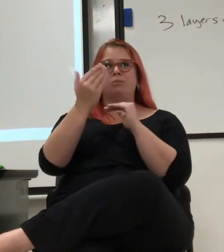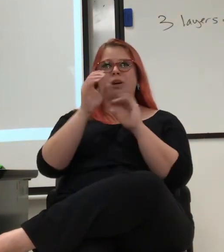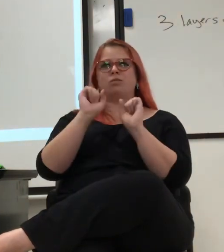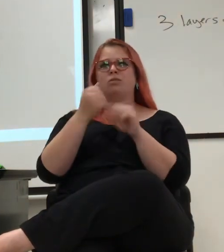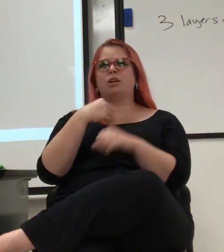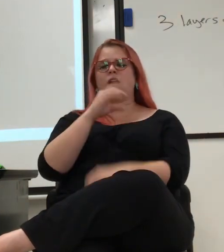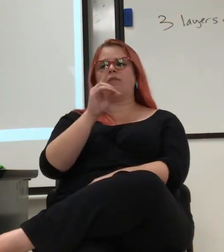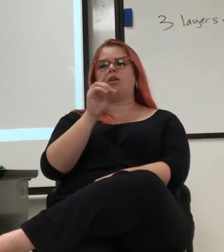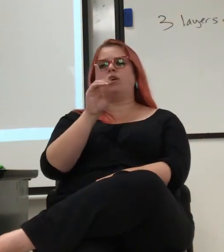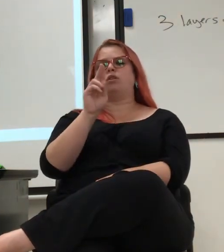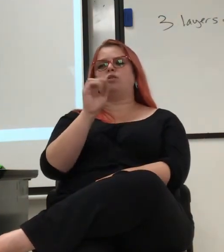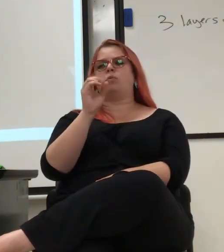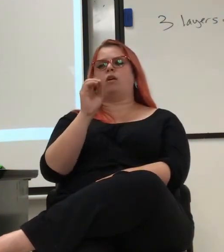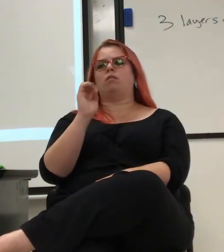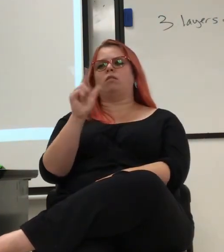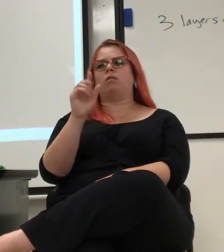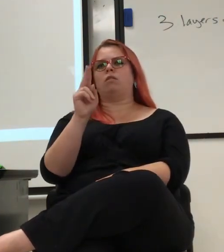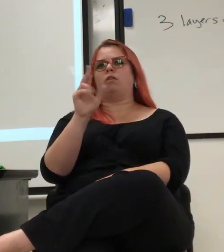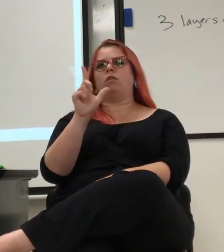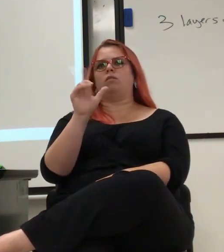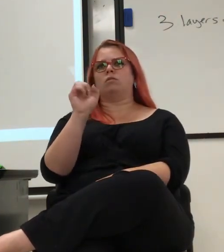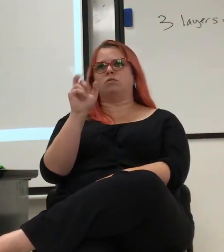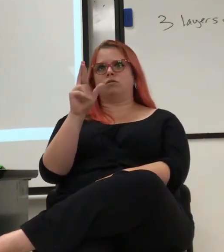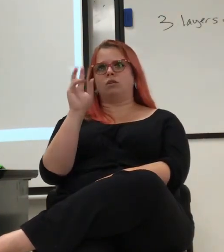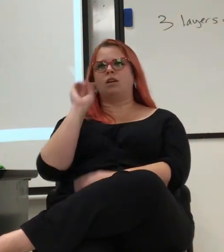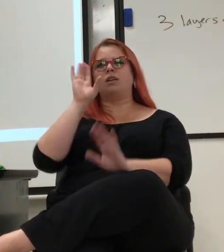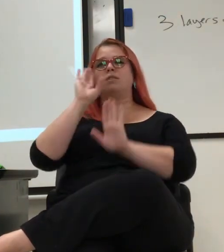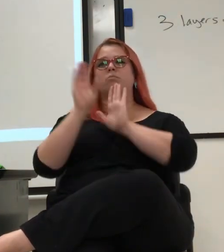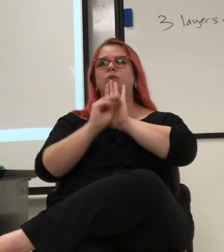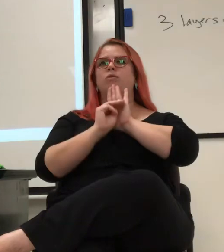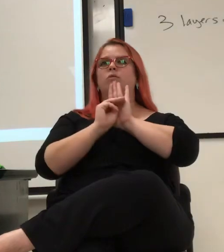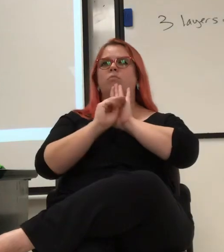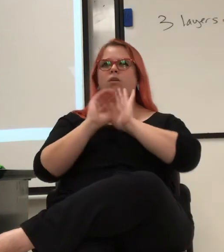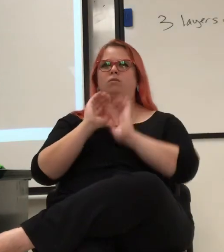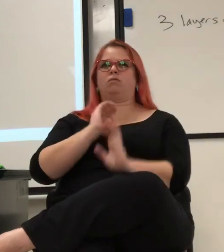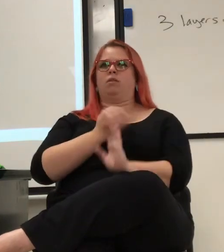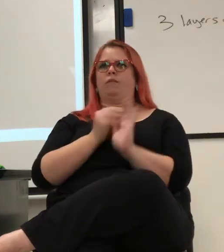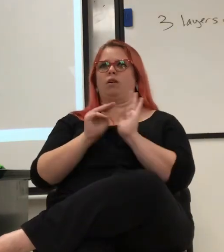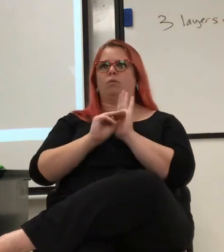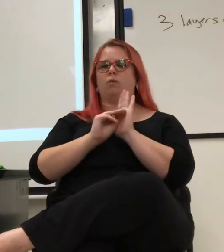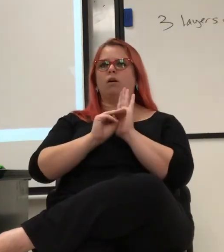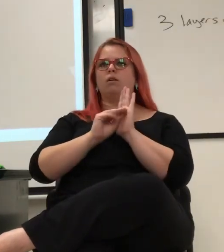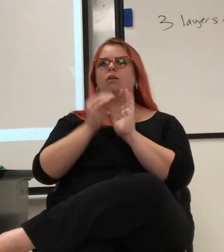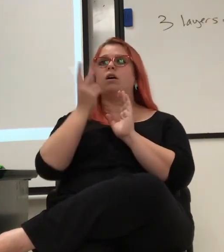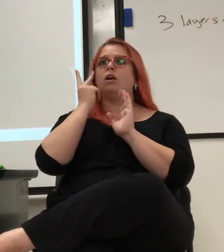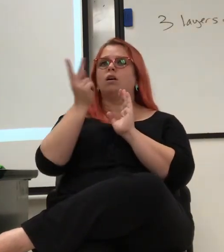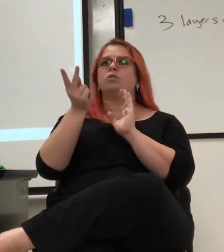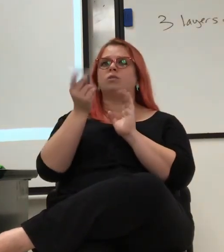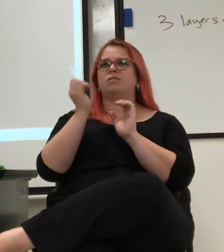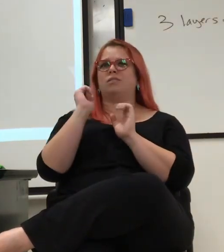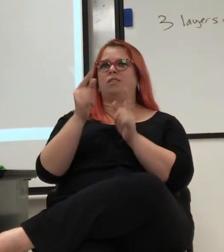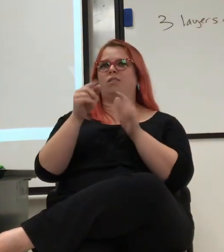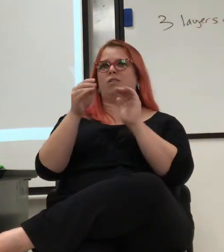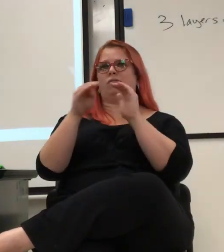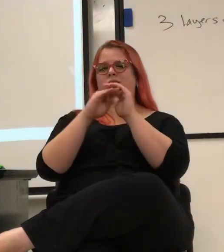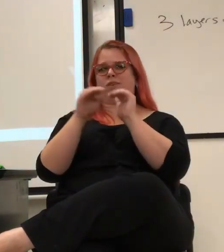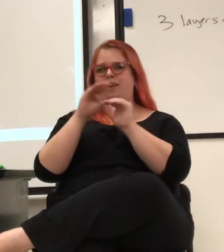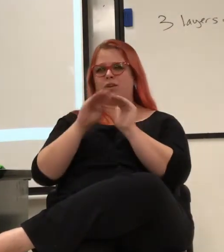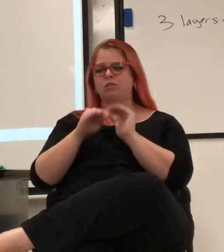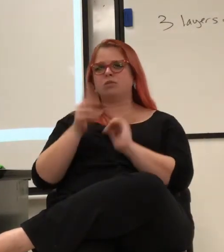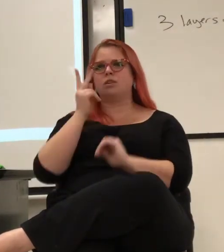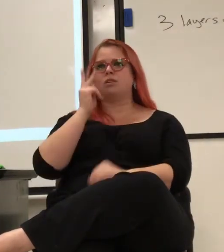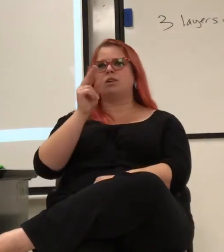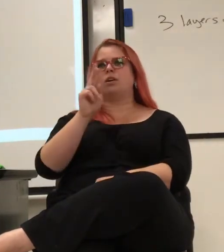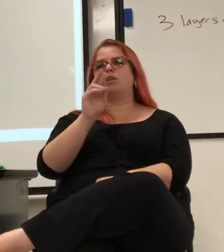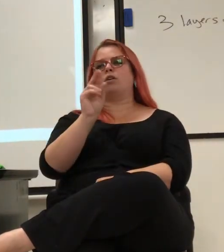model of our stomach. And it does a good job showing all the layers. You can see the rugal folds, the